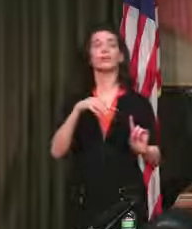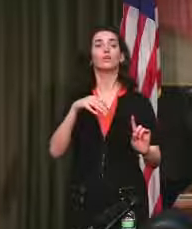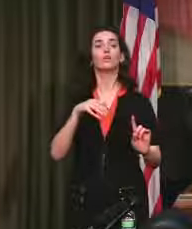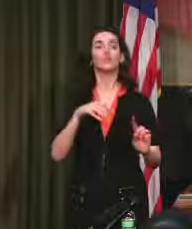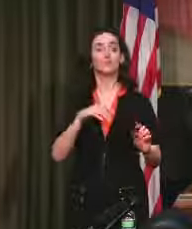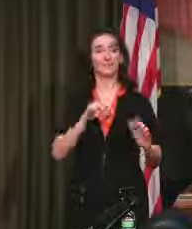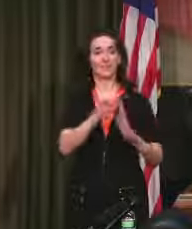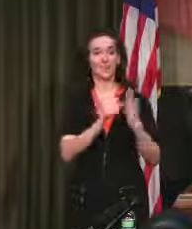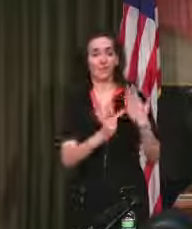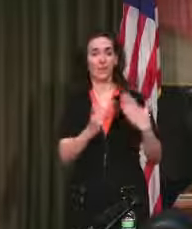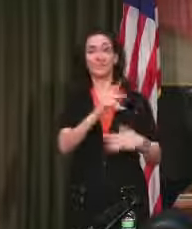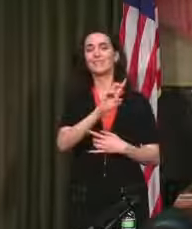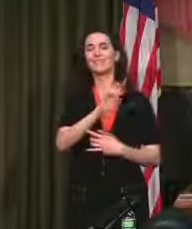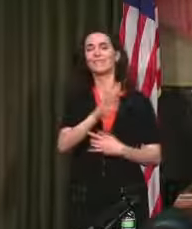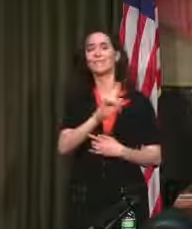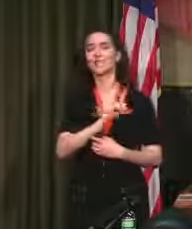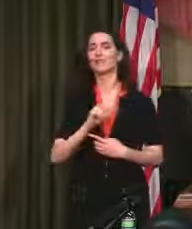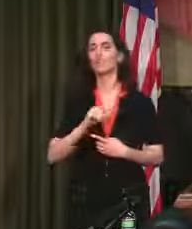priorities.